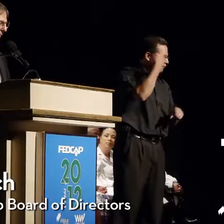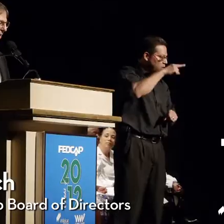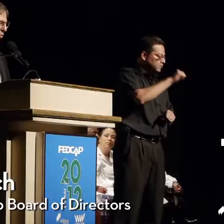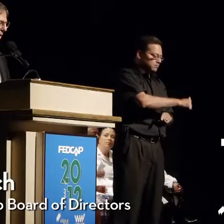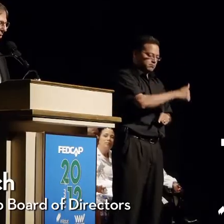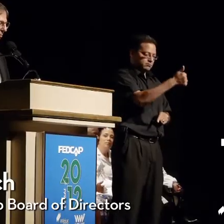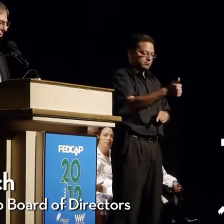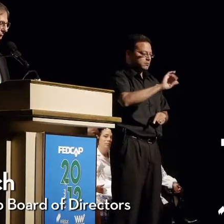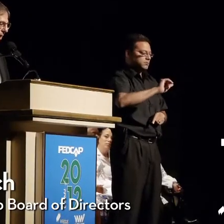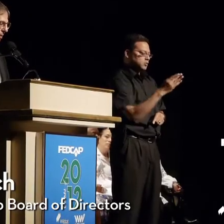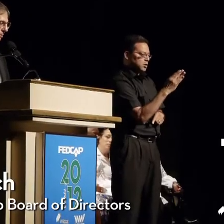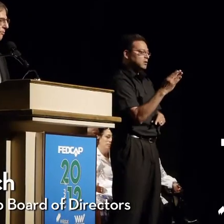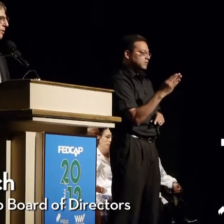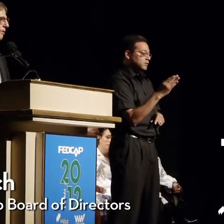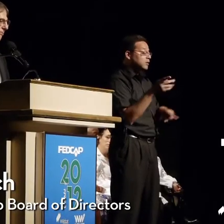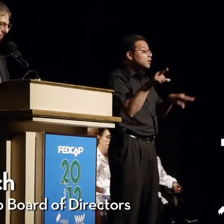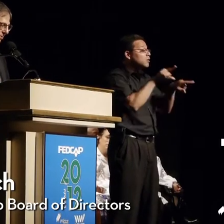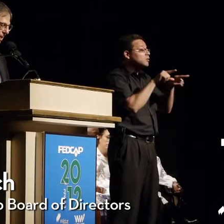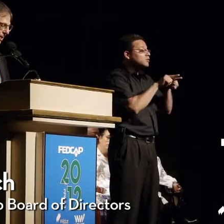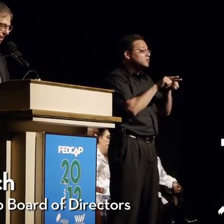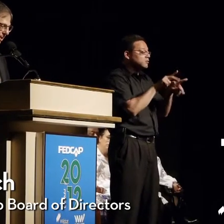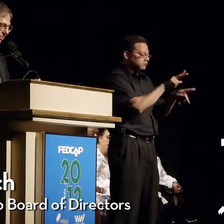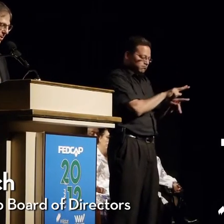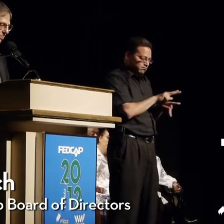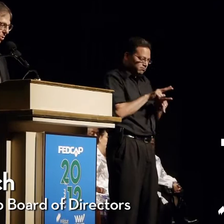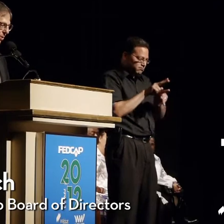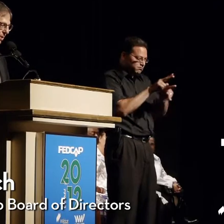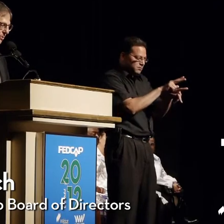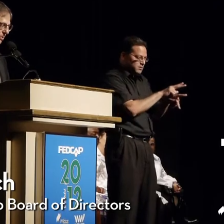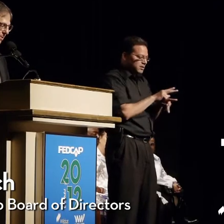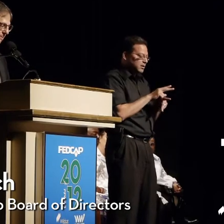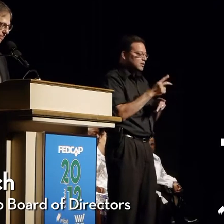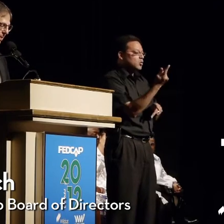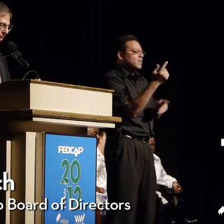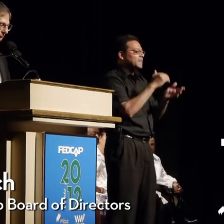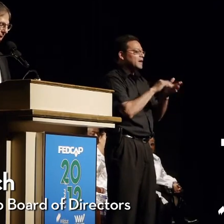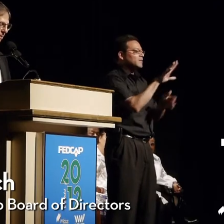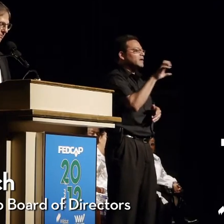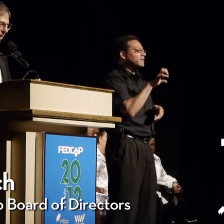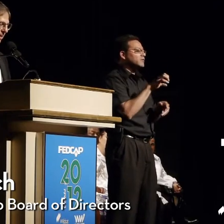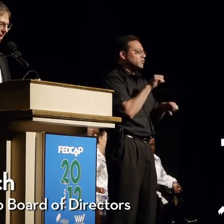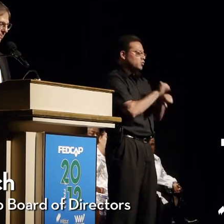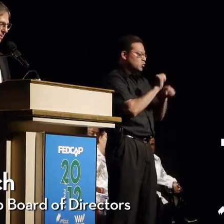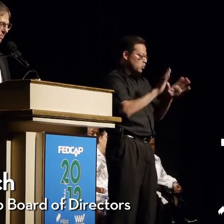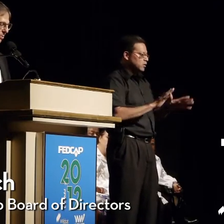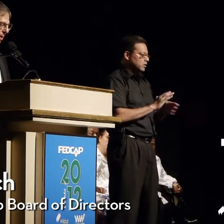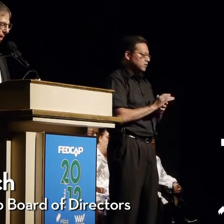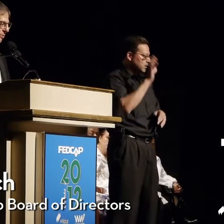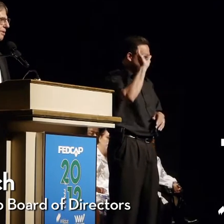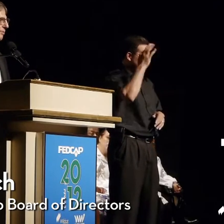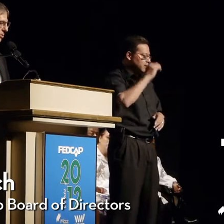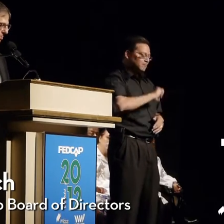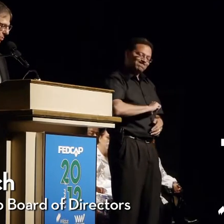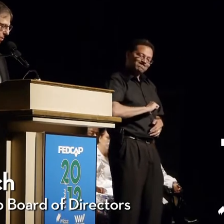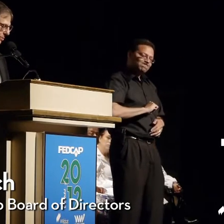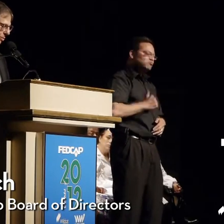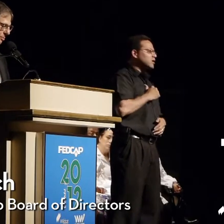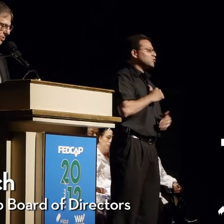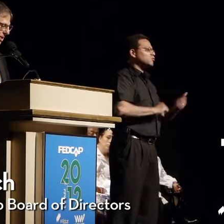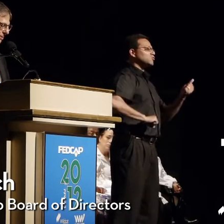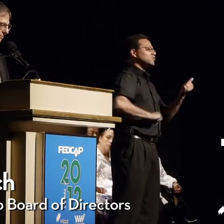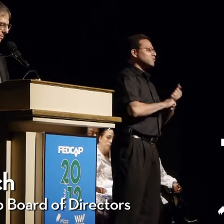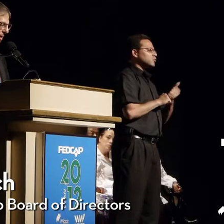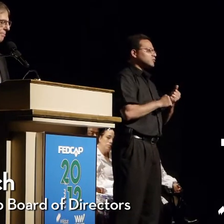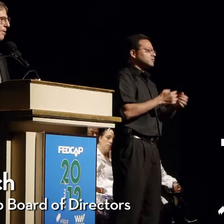as well as for care for our 1,500 employees FedCap is proud of the support